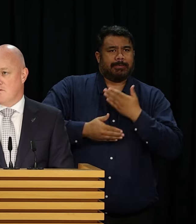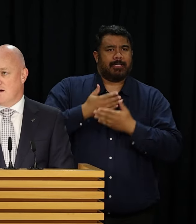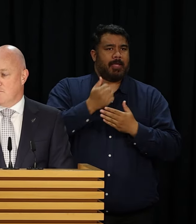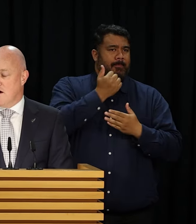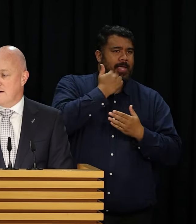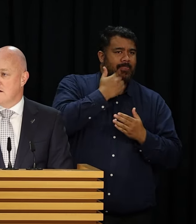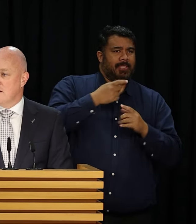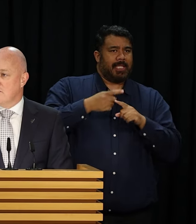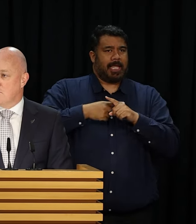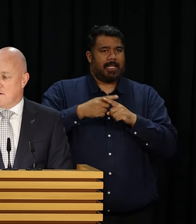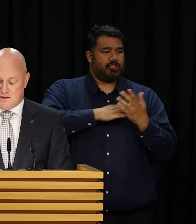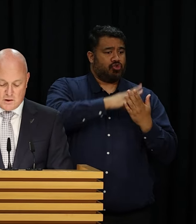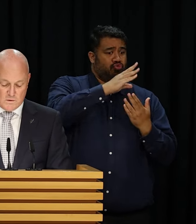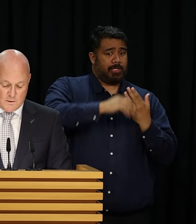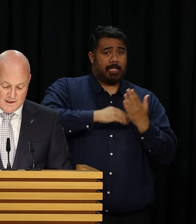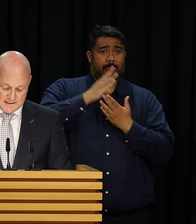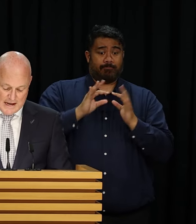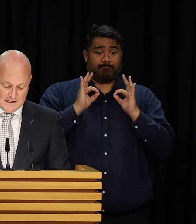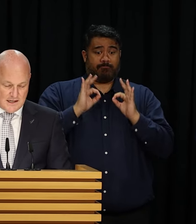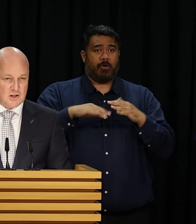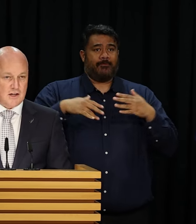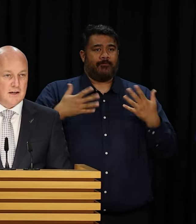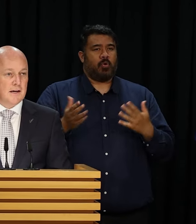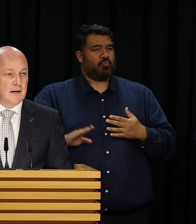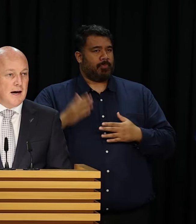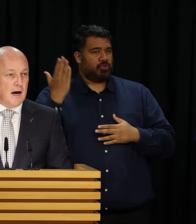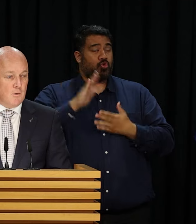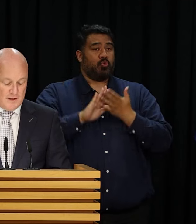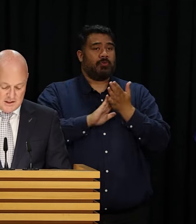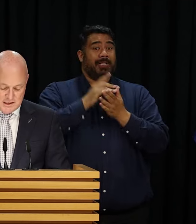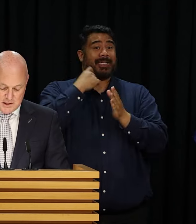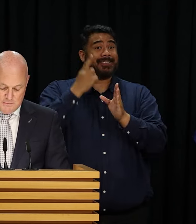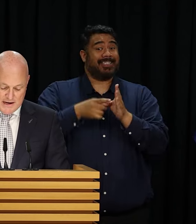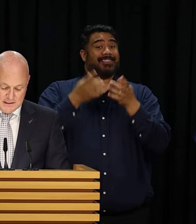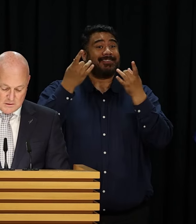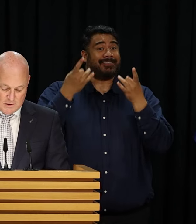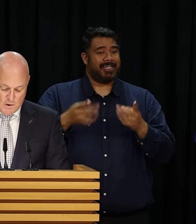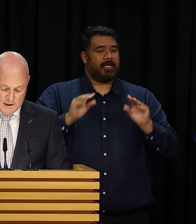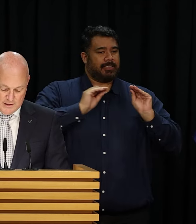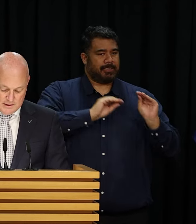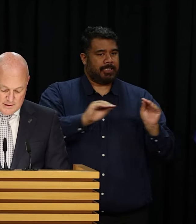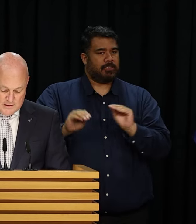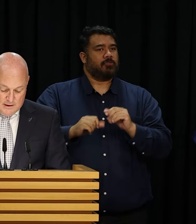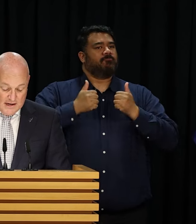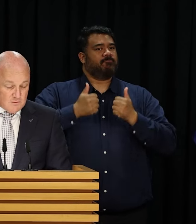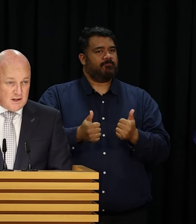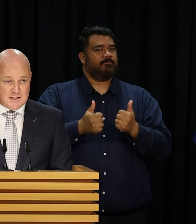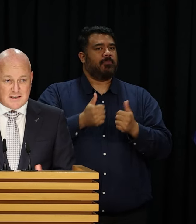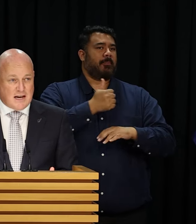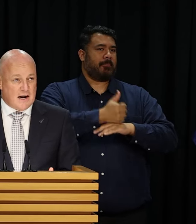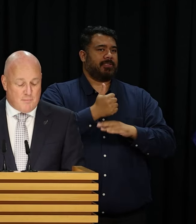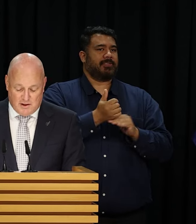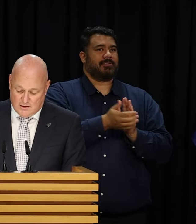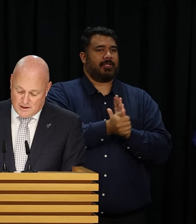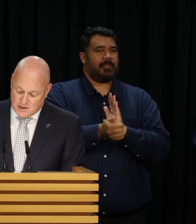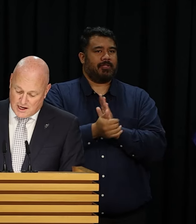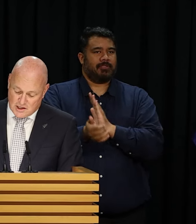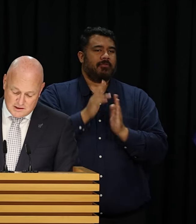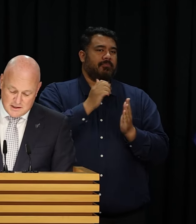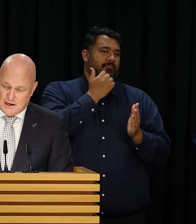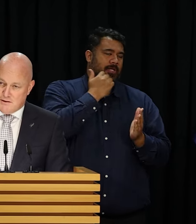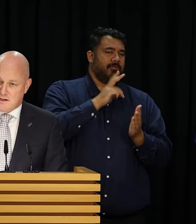English curriculum right for primary school so that we can start next year with actually teaching the basics really well. That is really just the start of our plan